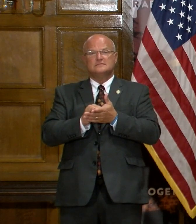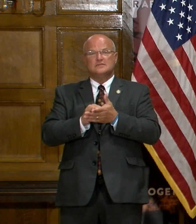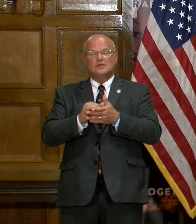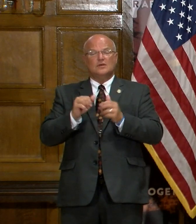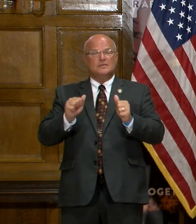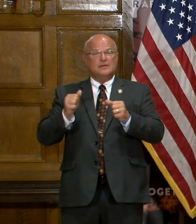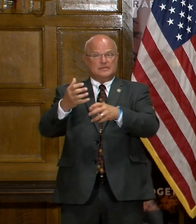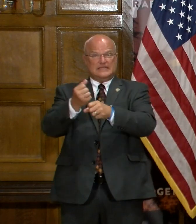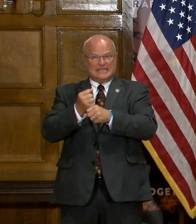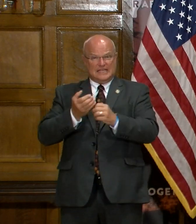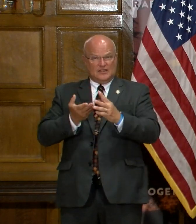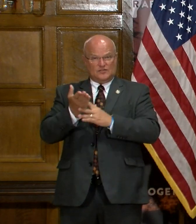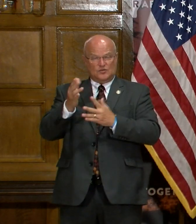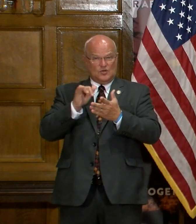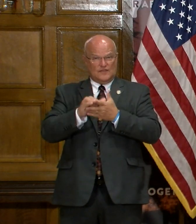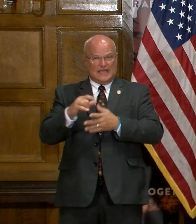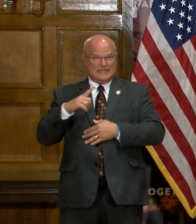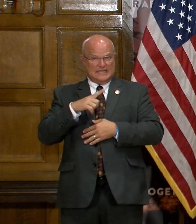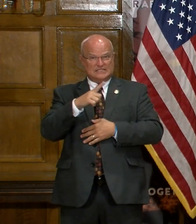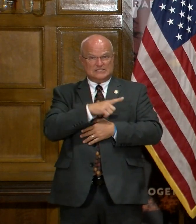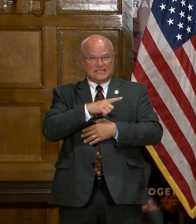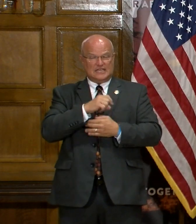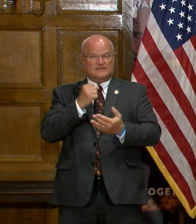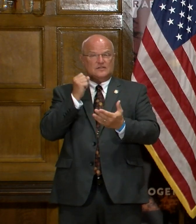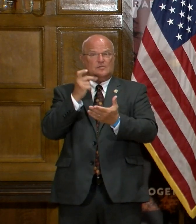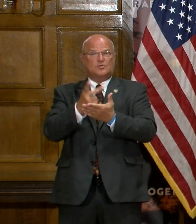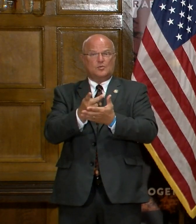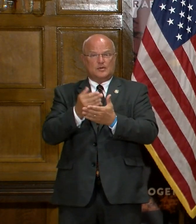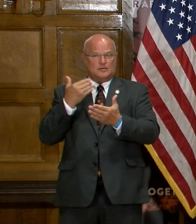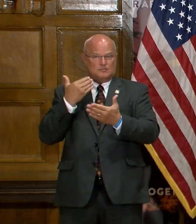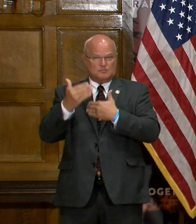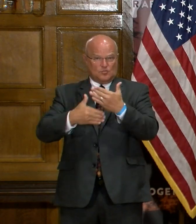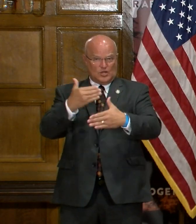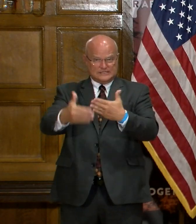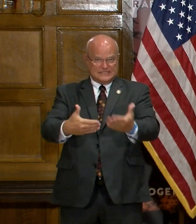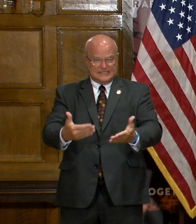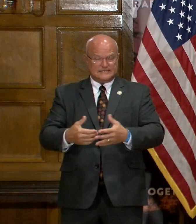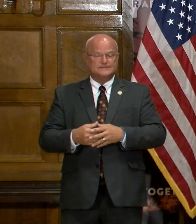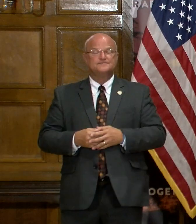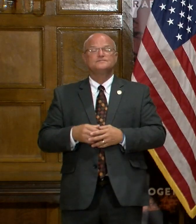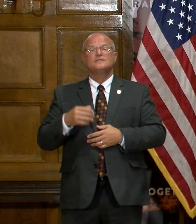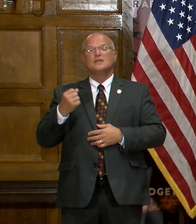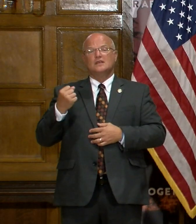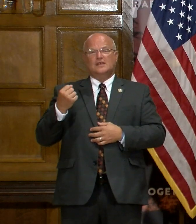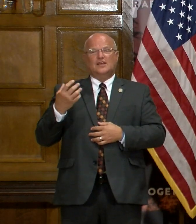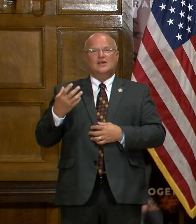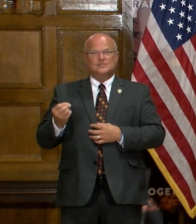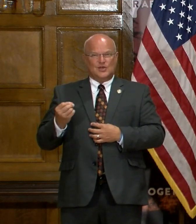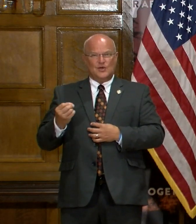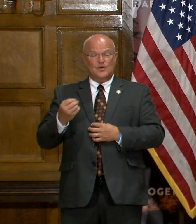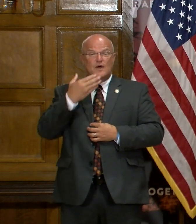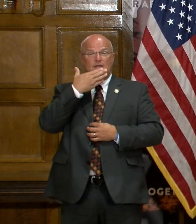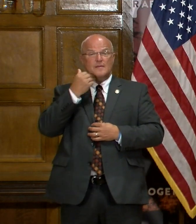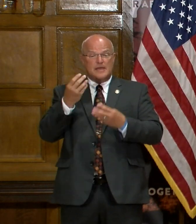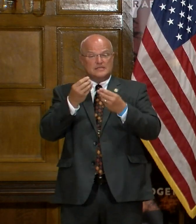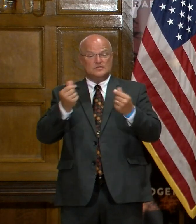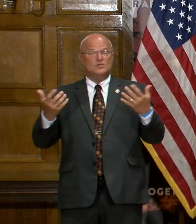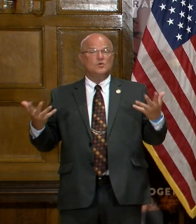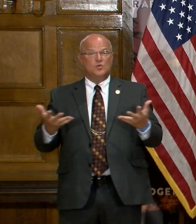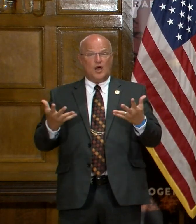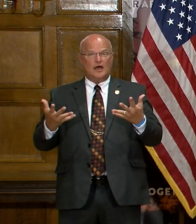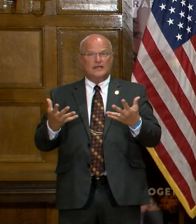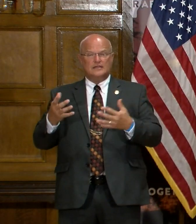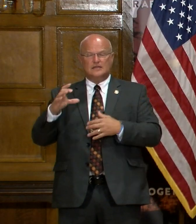with being able to get through that legislative appropriation process. And so the best solution, again, is